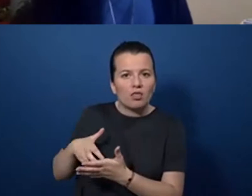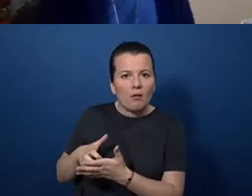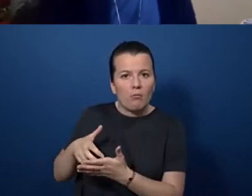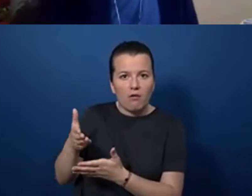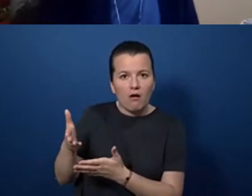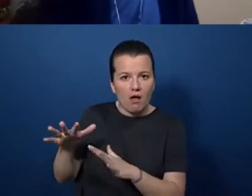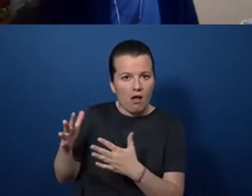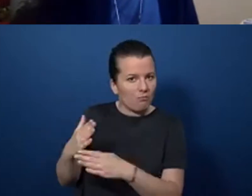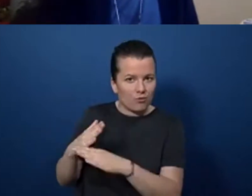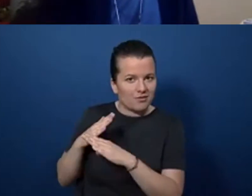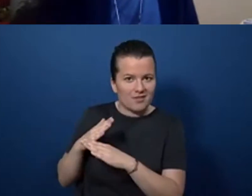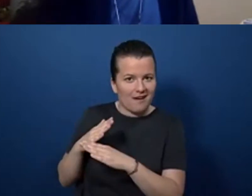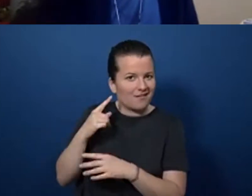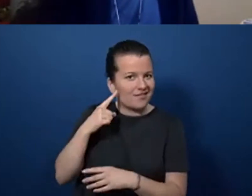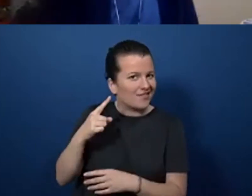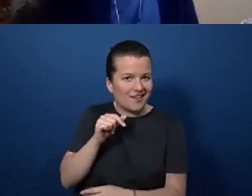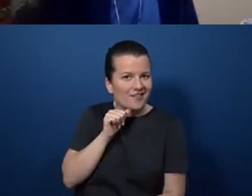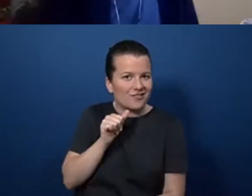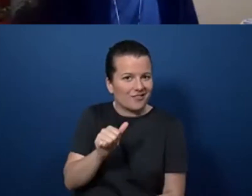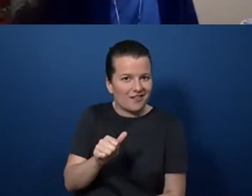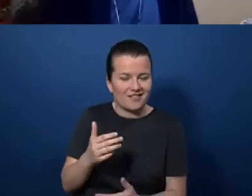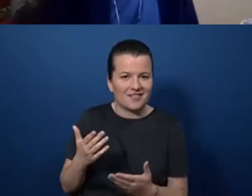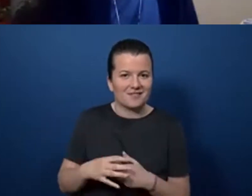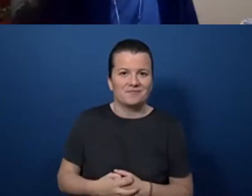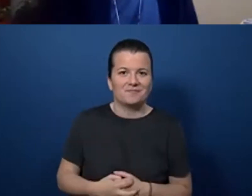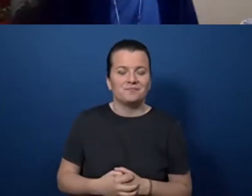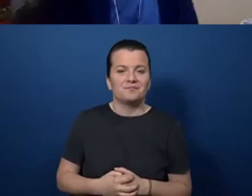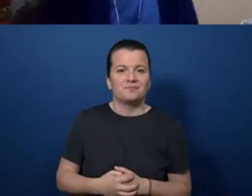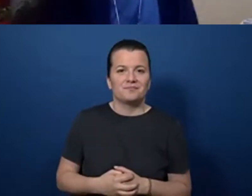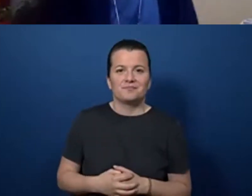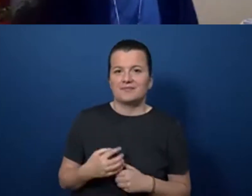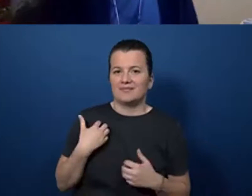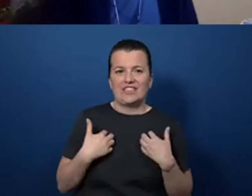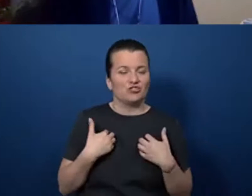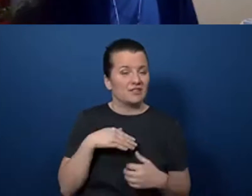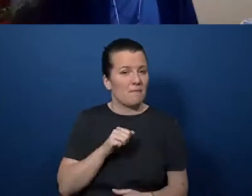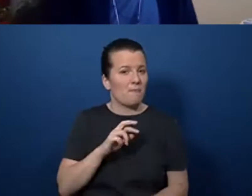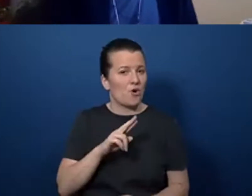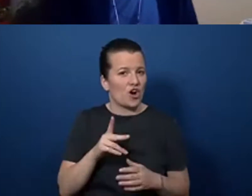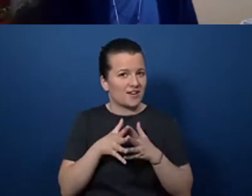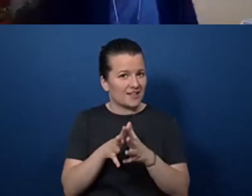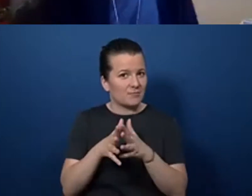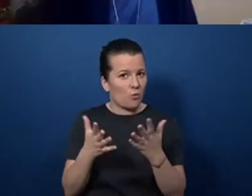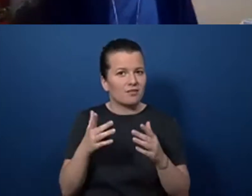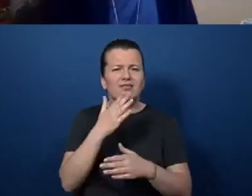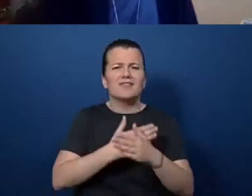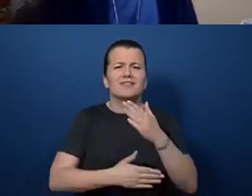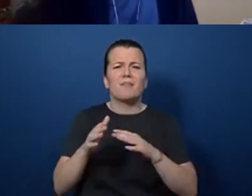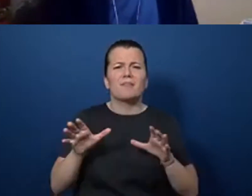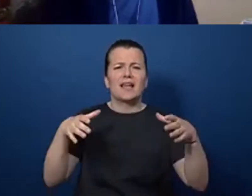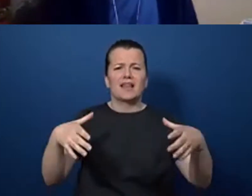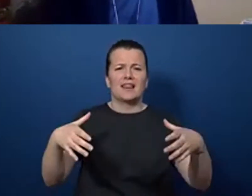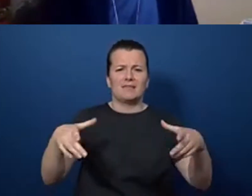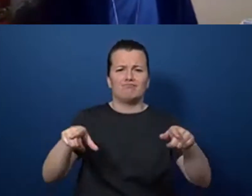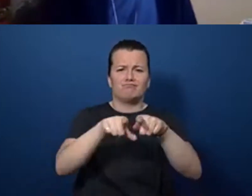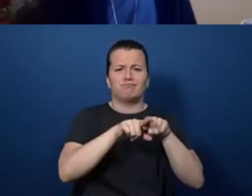think, and also what you said, I think is really interesting. We see that it's not a homogeneous group. So when you say